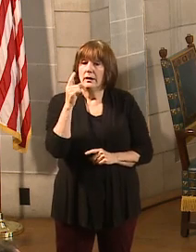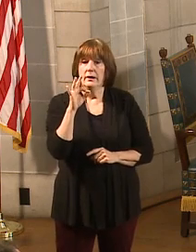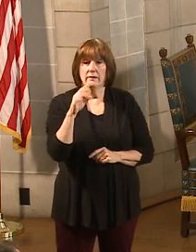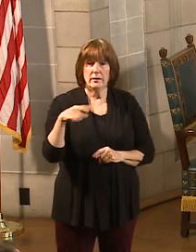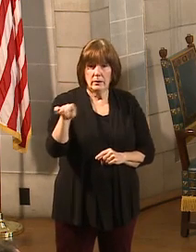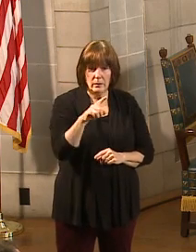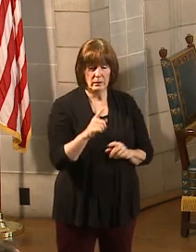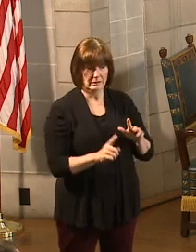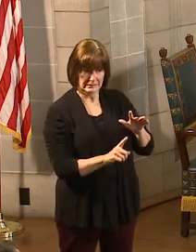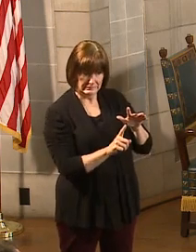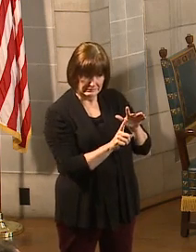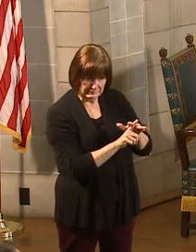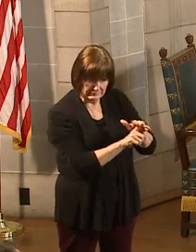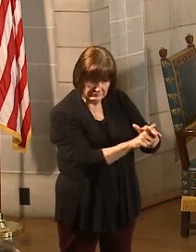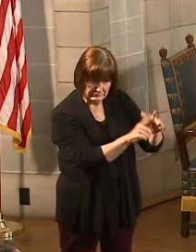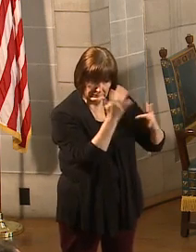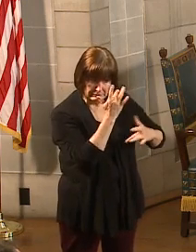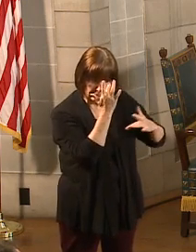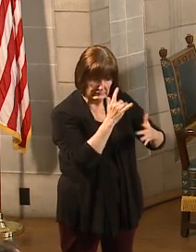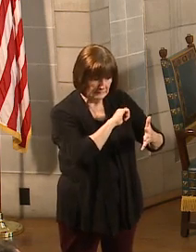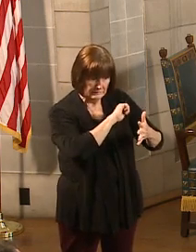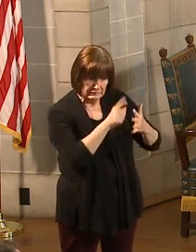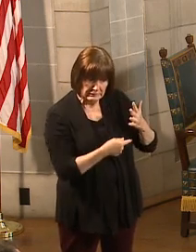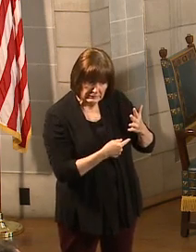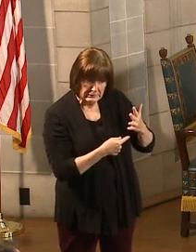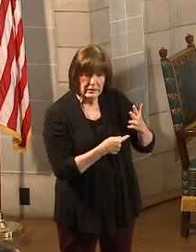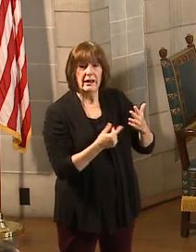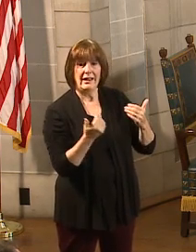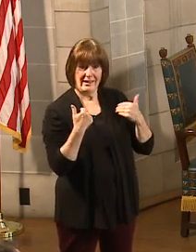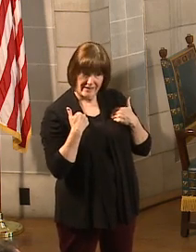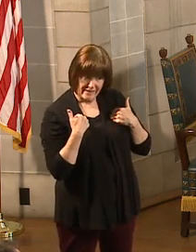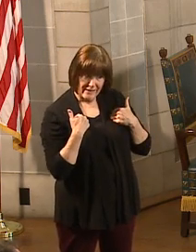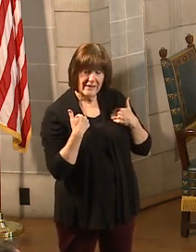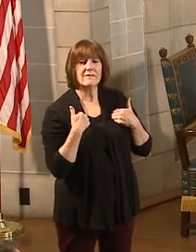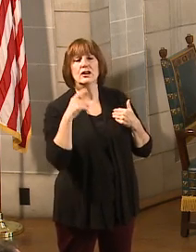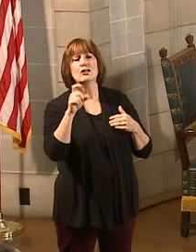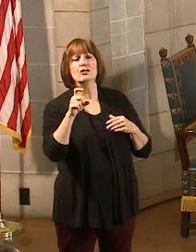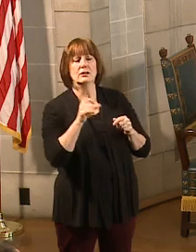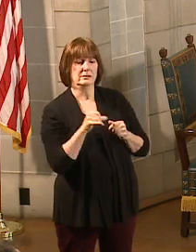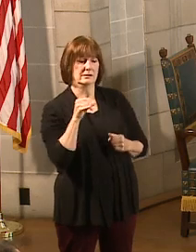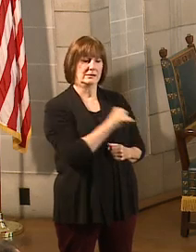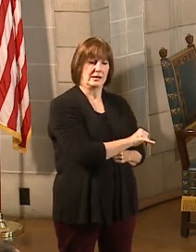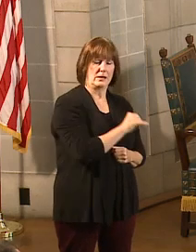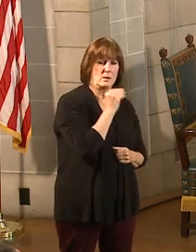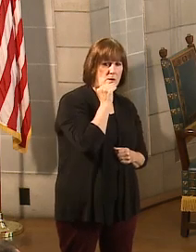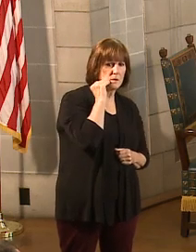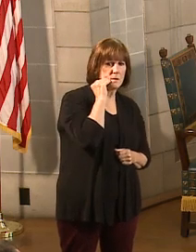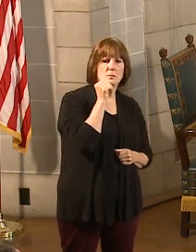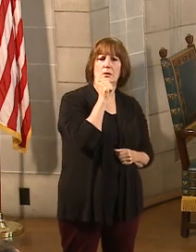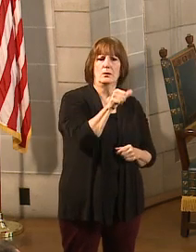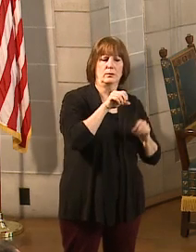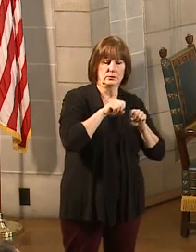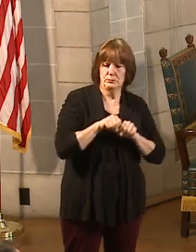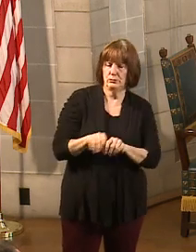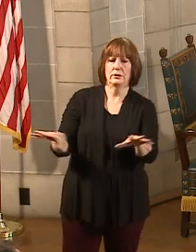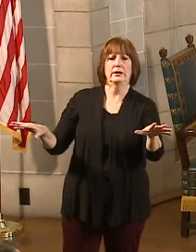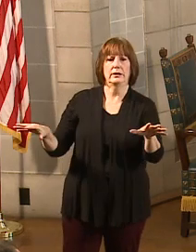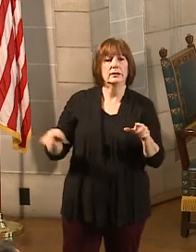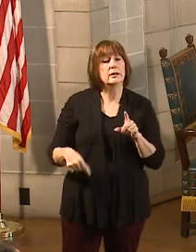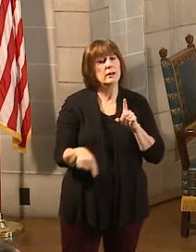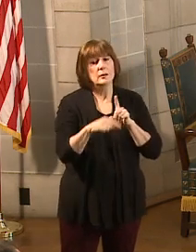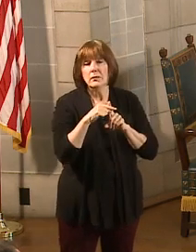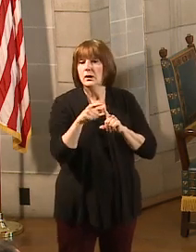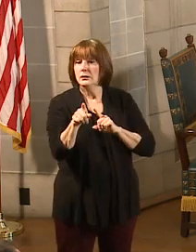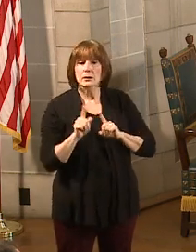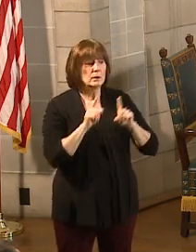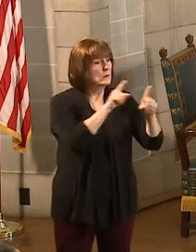you are symptomatic, again, part of our directed health measures, if you're symptomatic, you should be staying home so that you don't infect anybody. And even if you